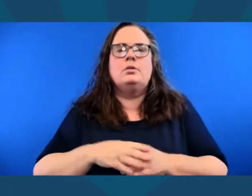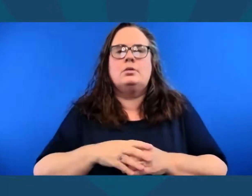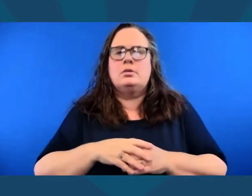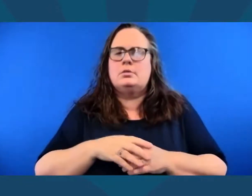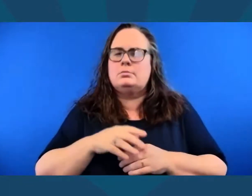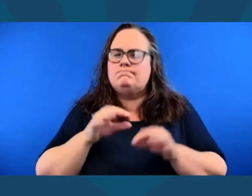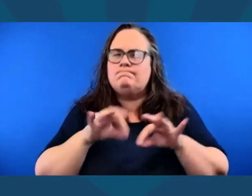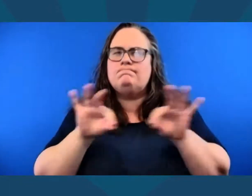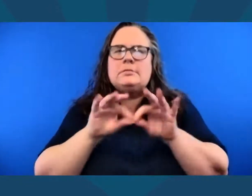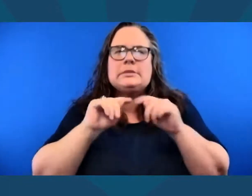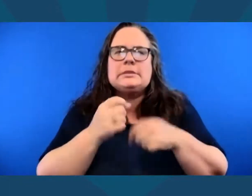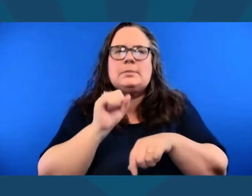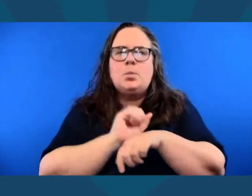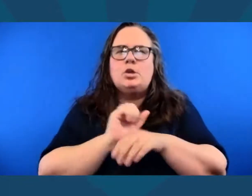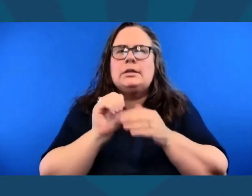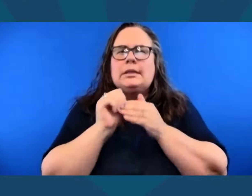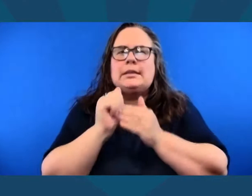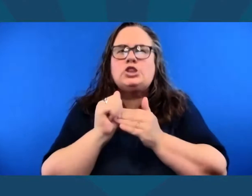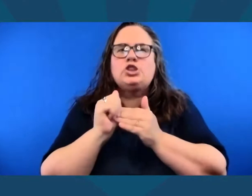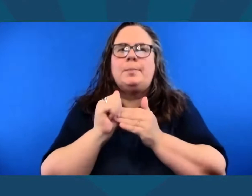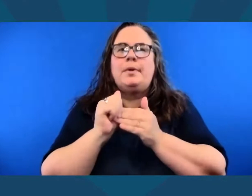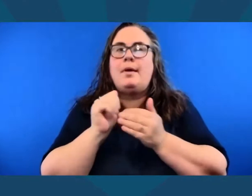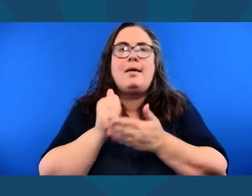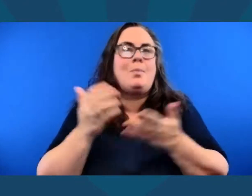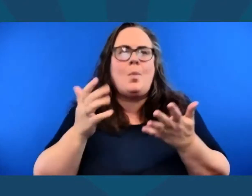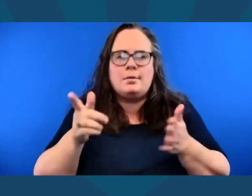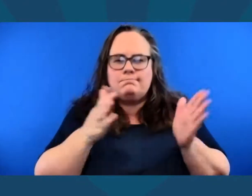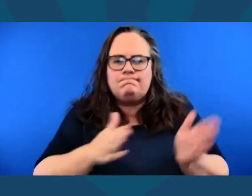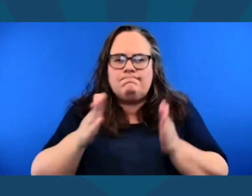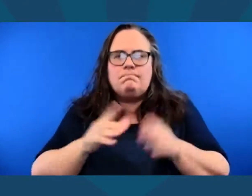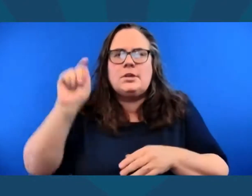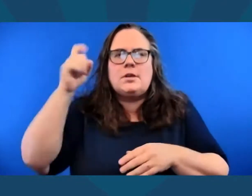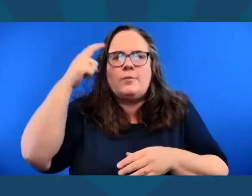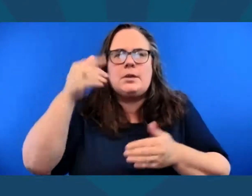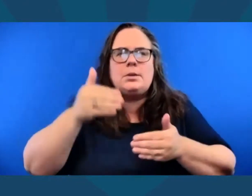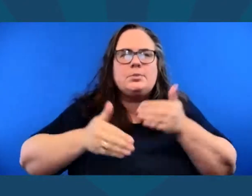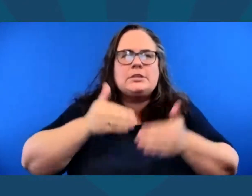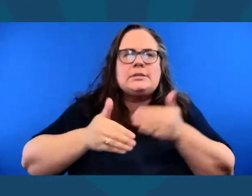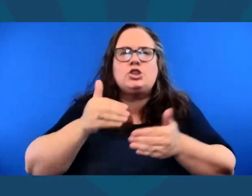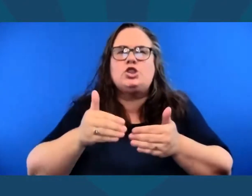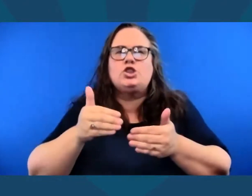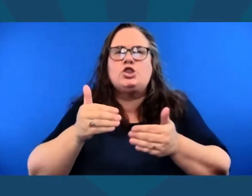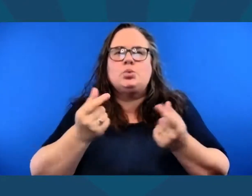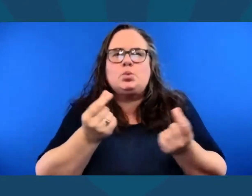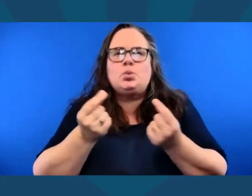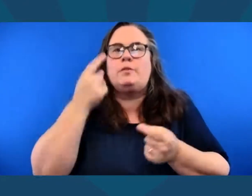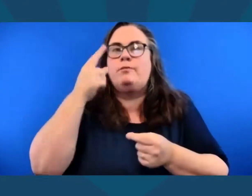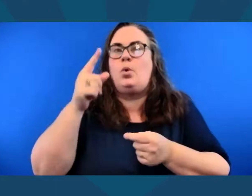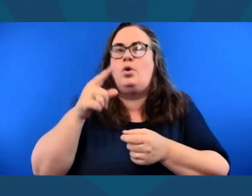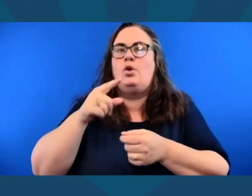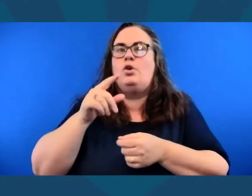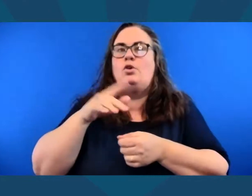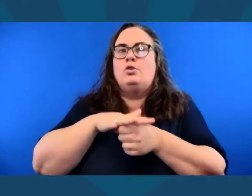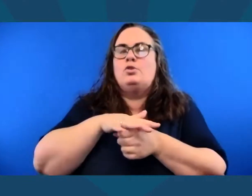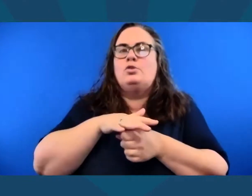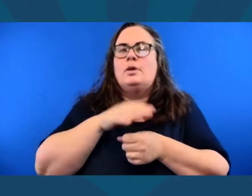As a team leader, teamwork and leadership were the center of assisting and planning government procedures for